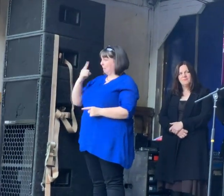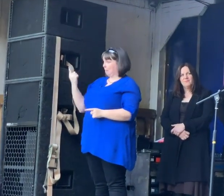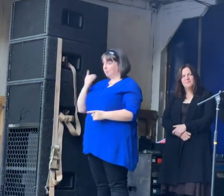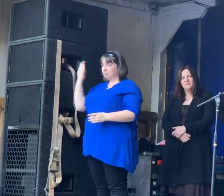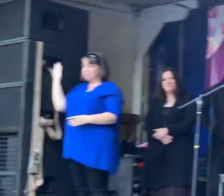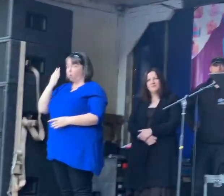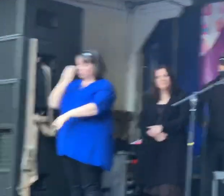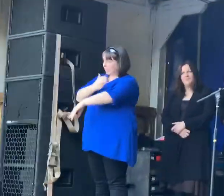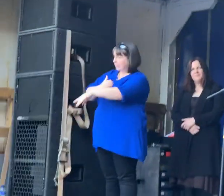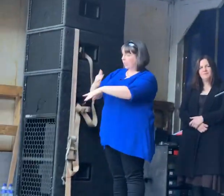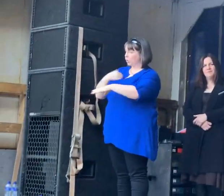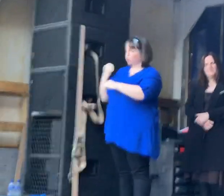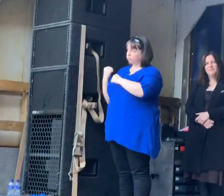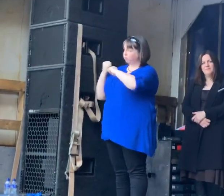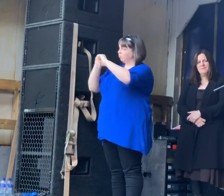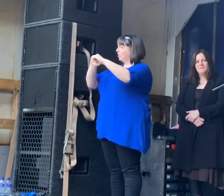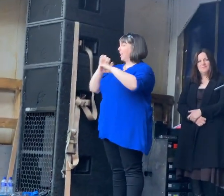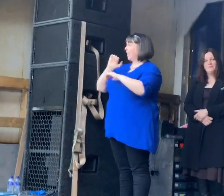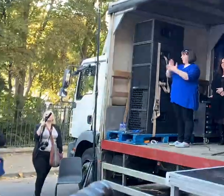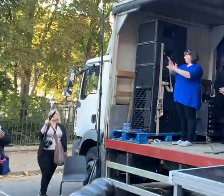resist. Free, safe, legal.